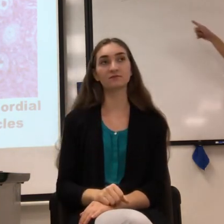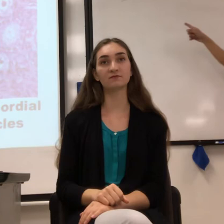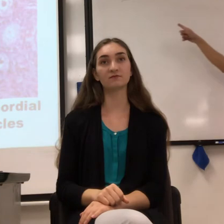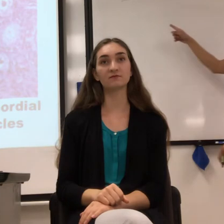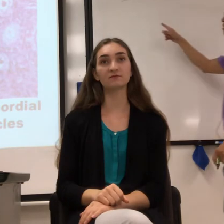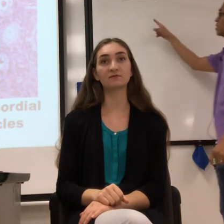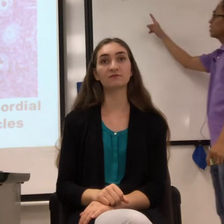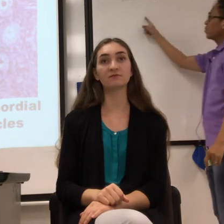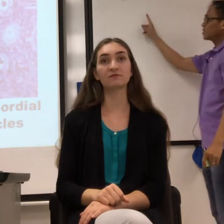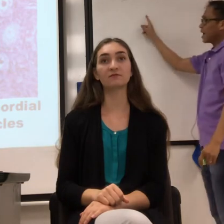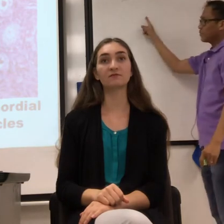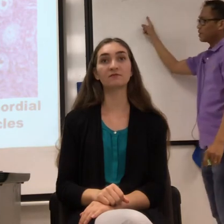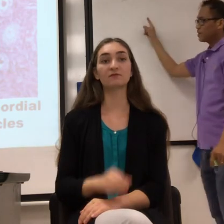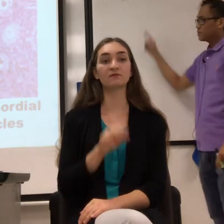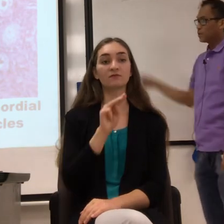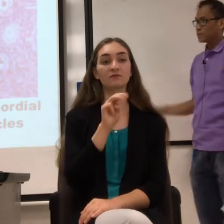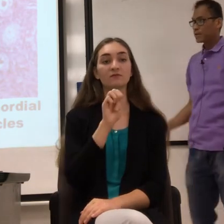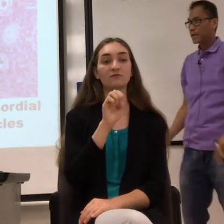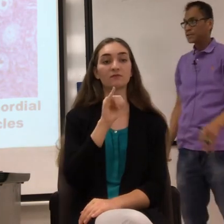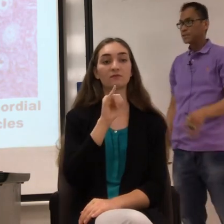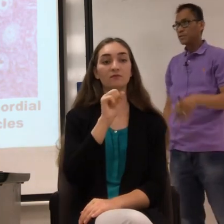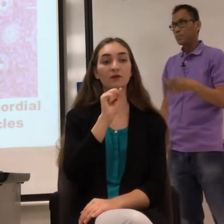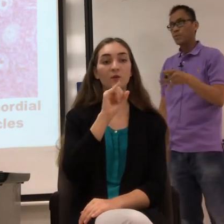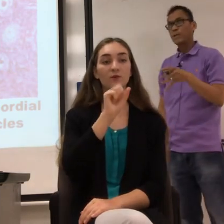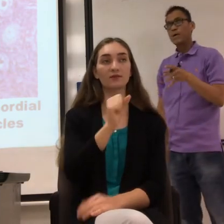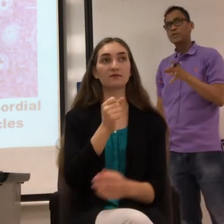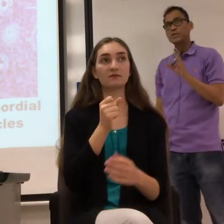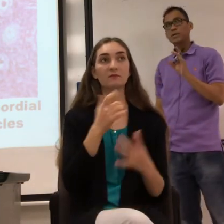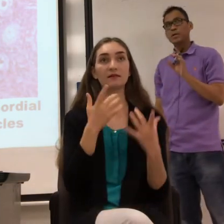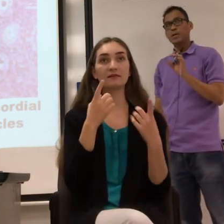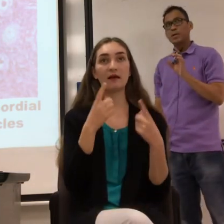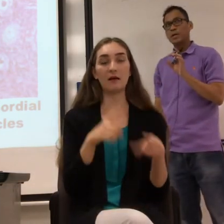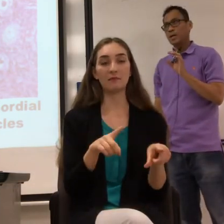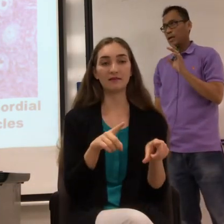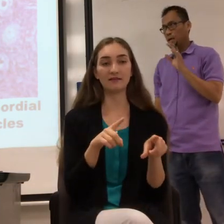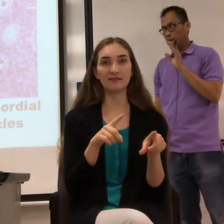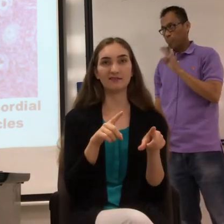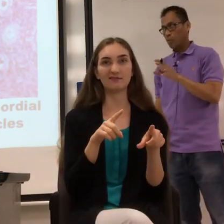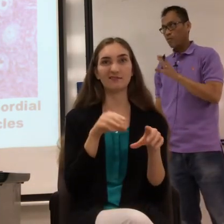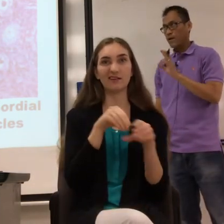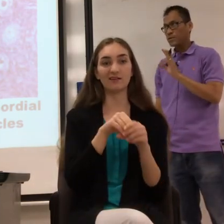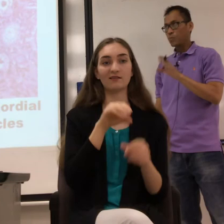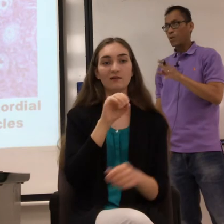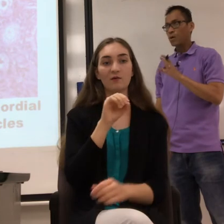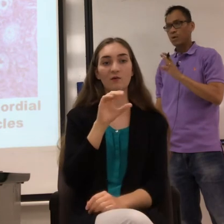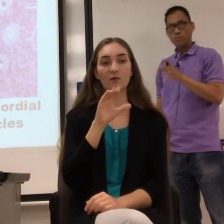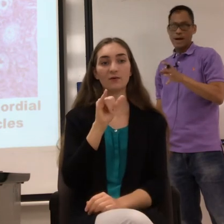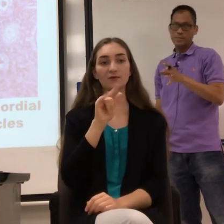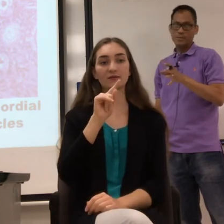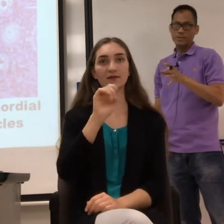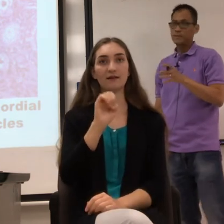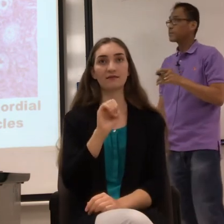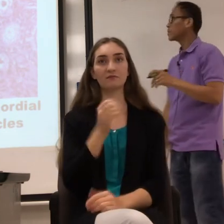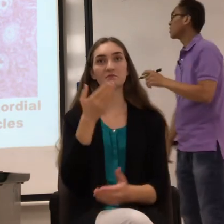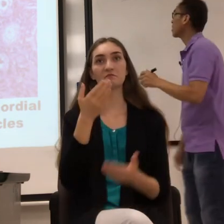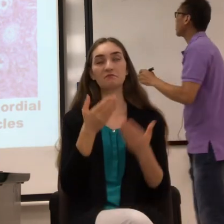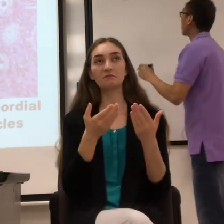so meiosis, what's happening in these oocytes is you're pretty much in a prophase 1